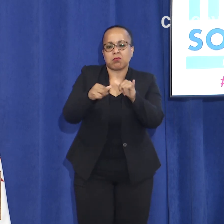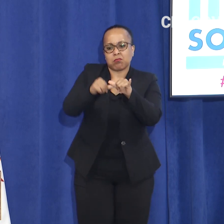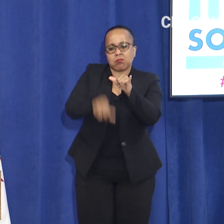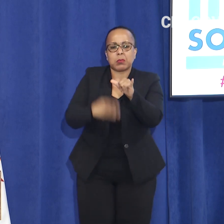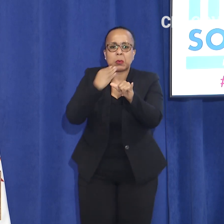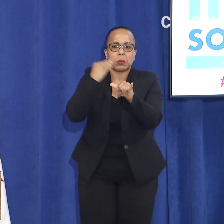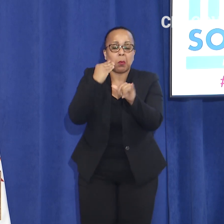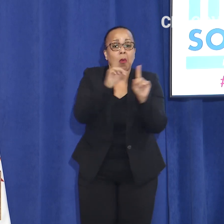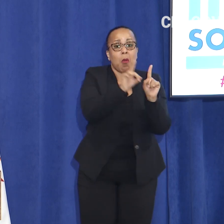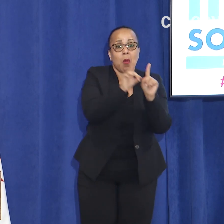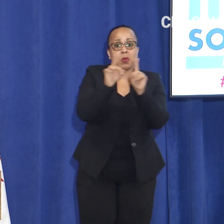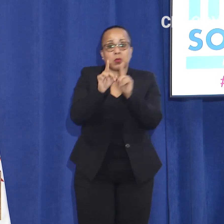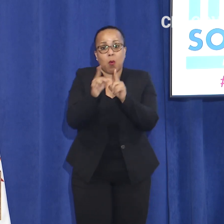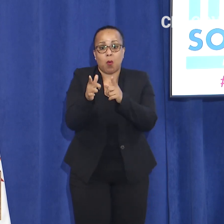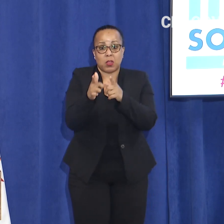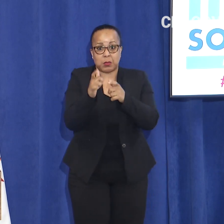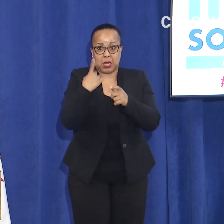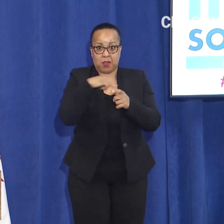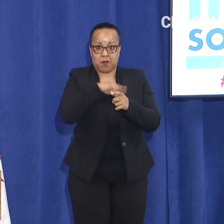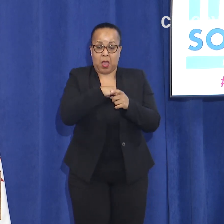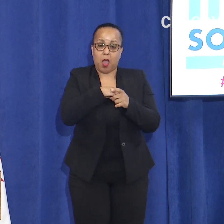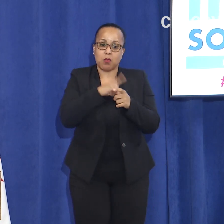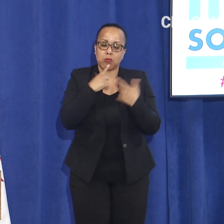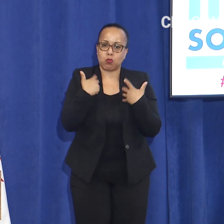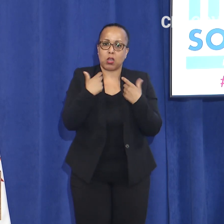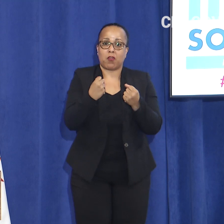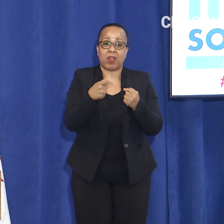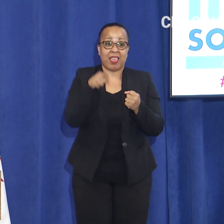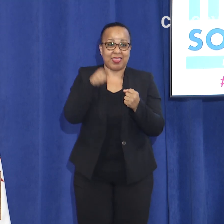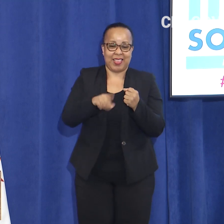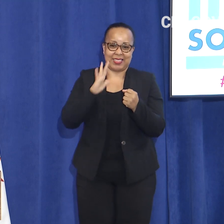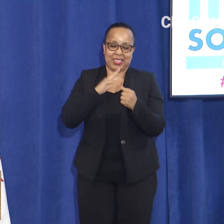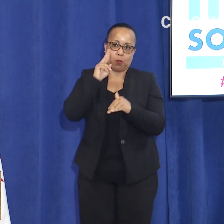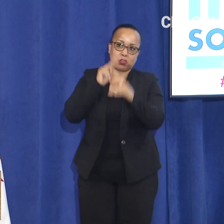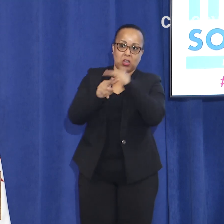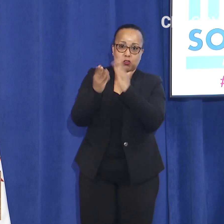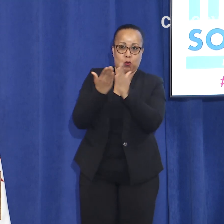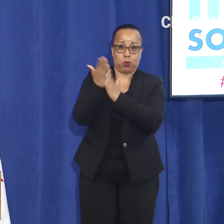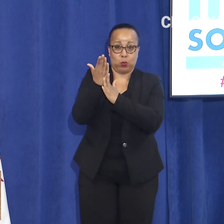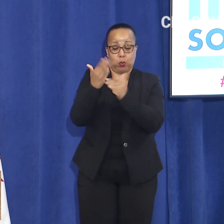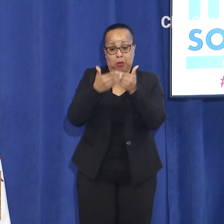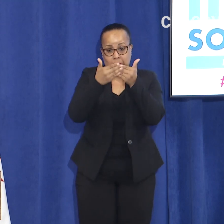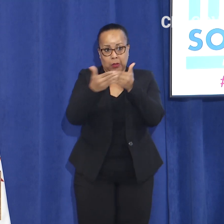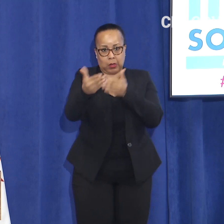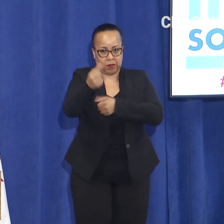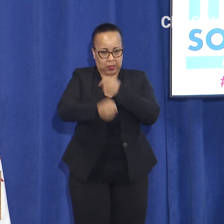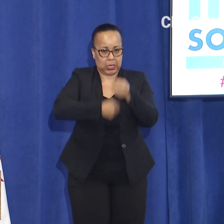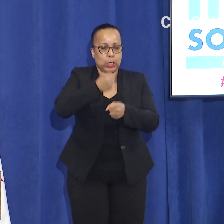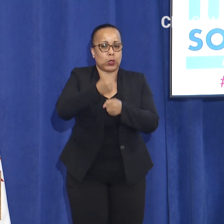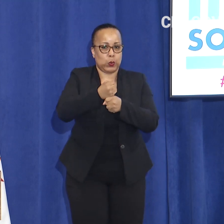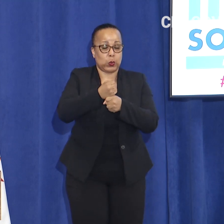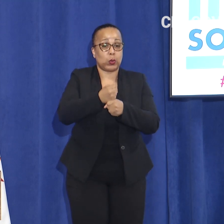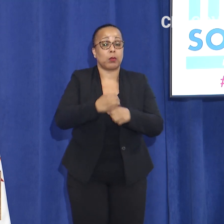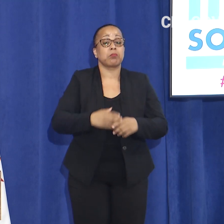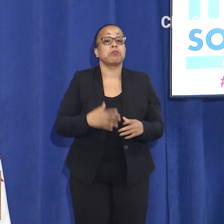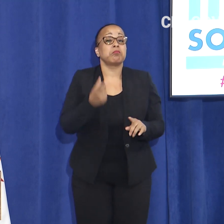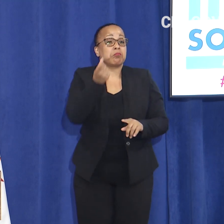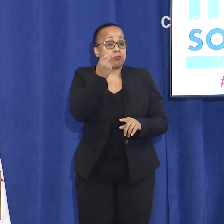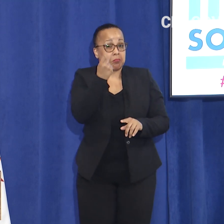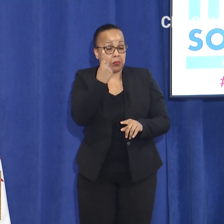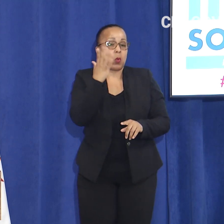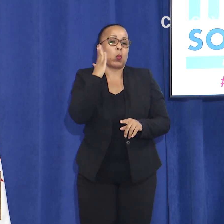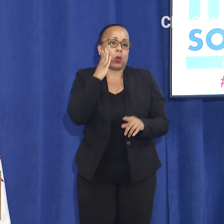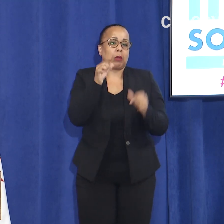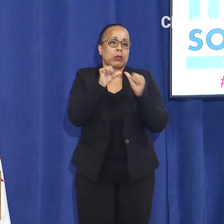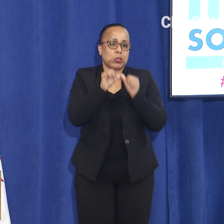assumptions about the speed of recovery. So in short, this is our projection through the end of the year. Nonetheless, we will